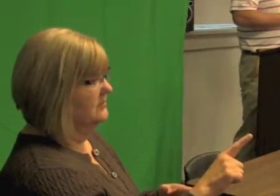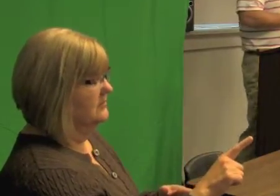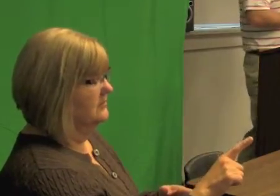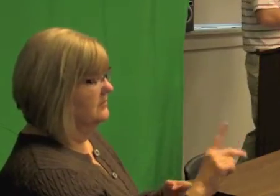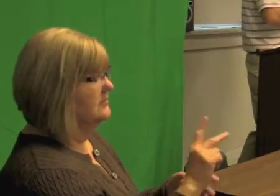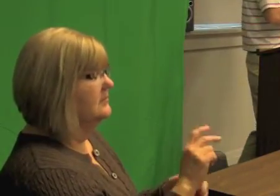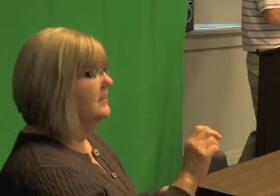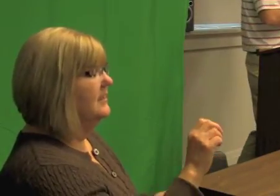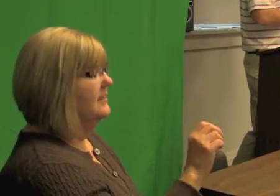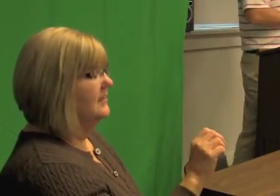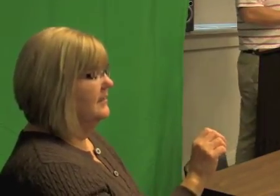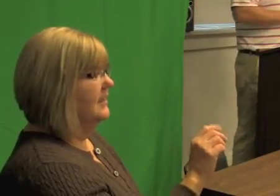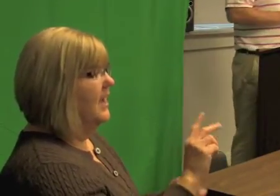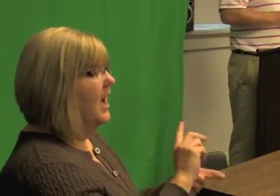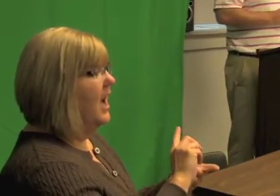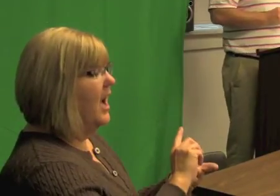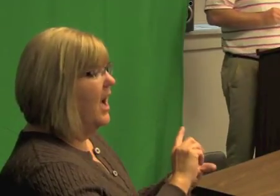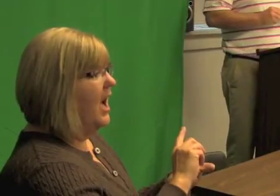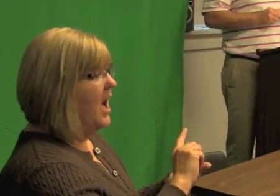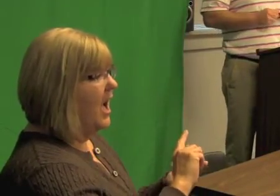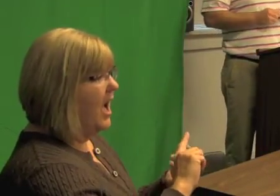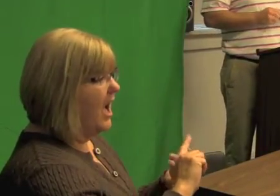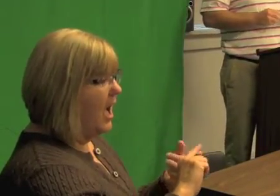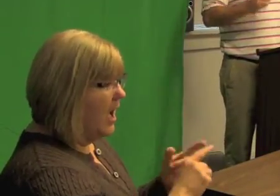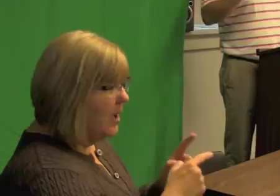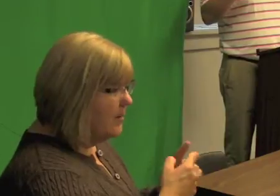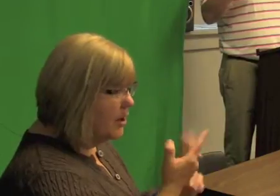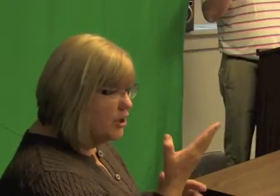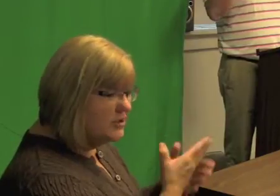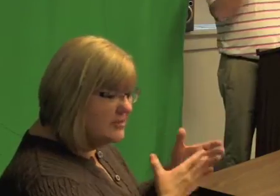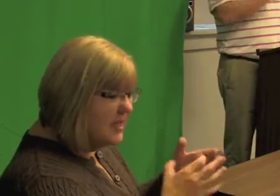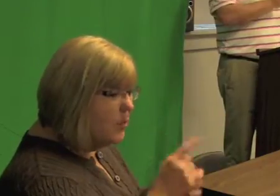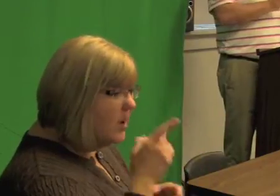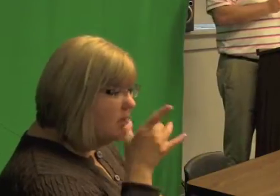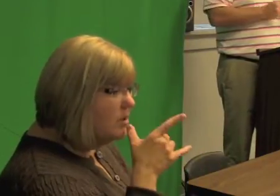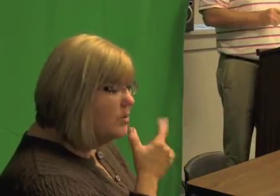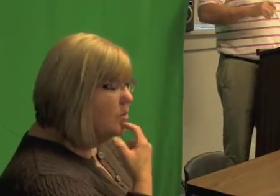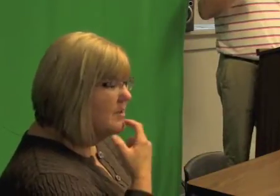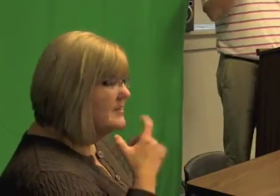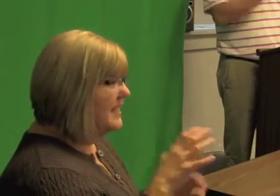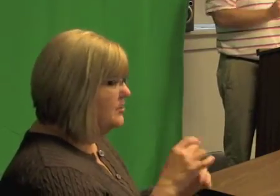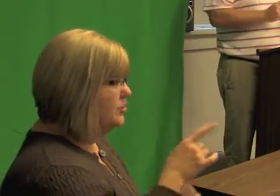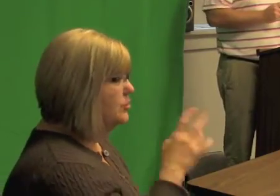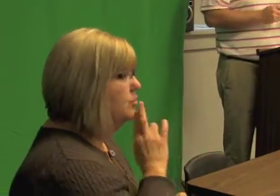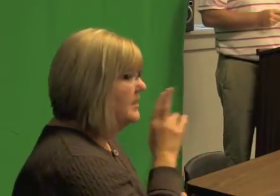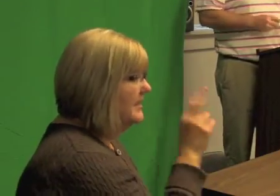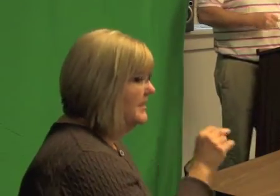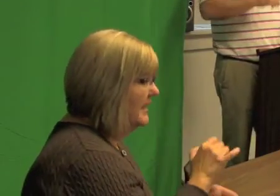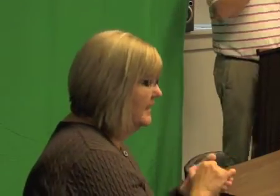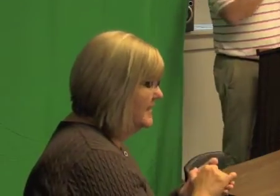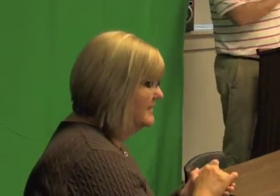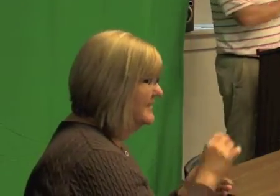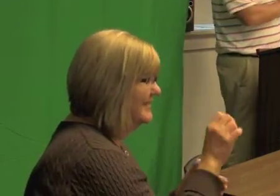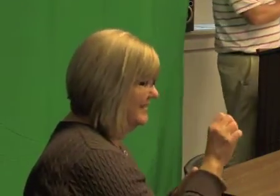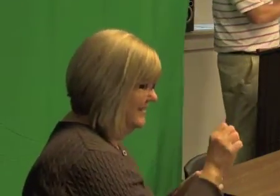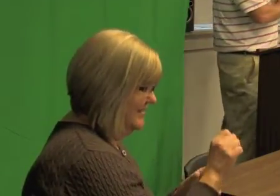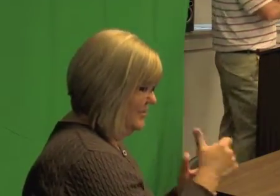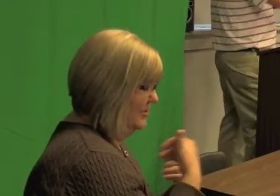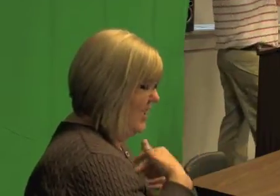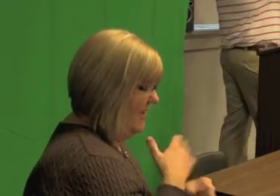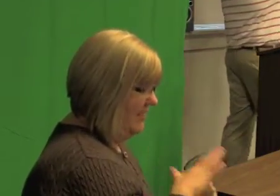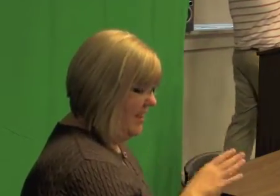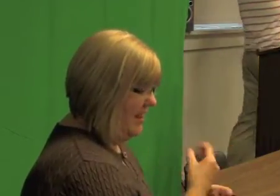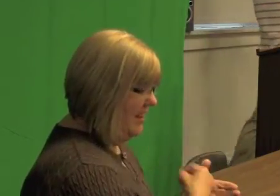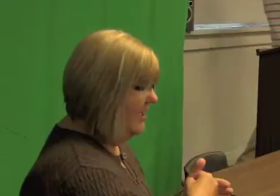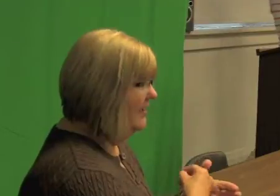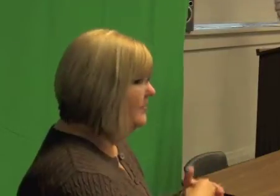partner. Meaning, somebody who is going to say, do you really need this? Can you really afford it? Why don't you think of this?